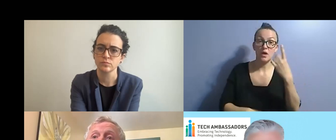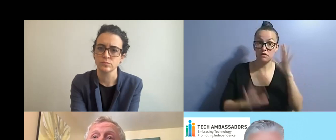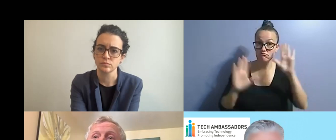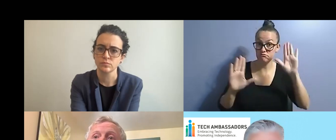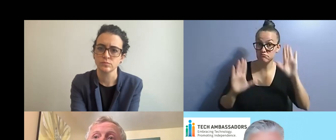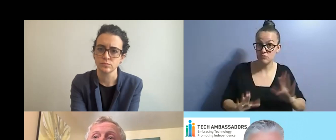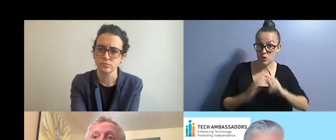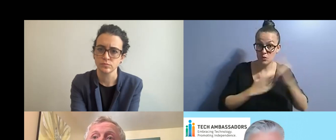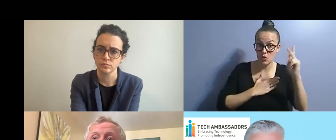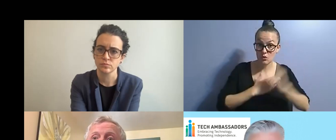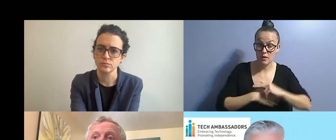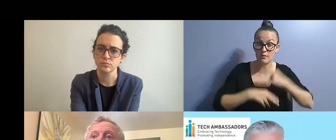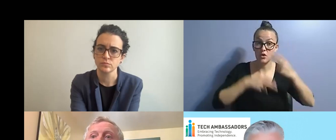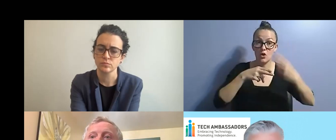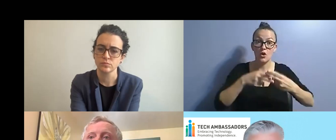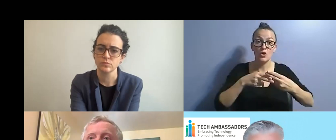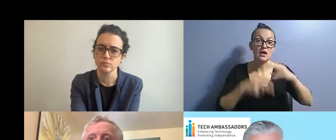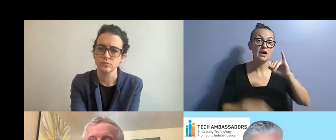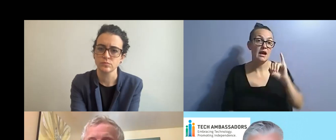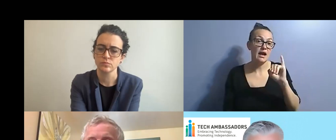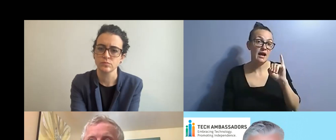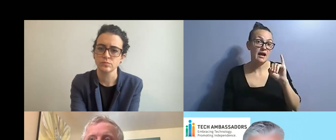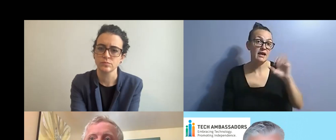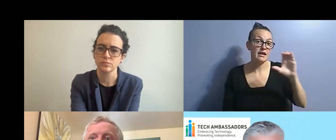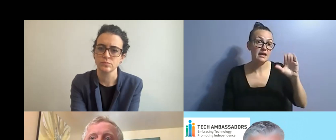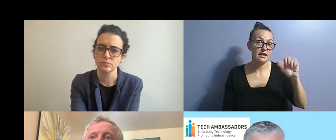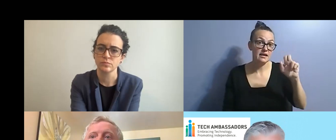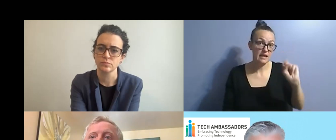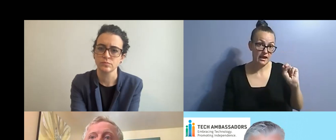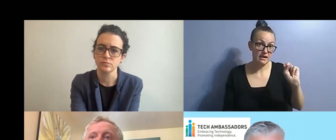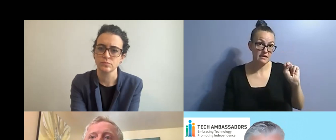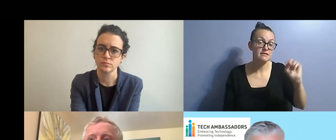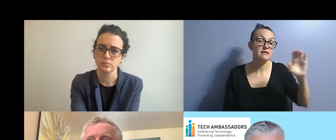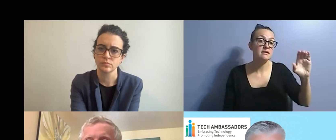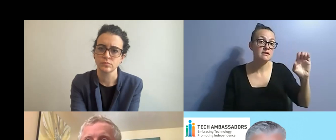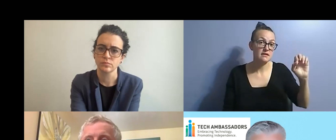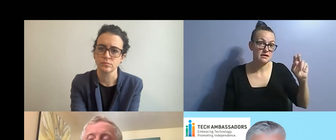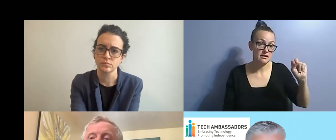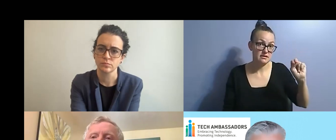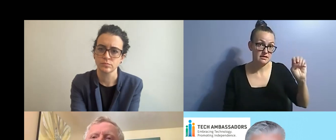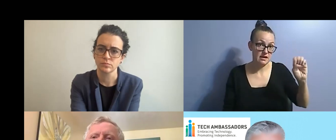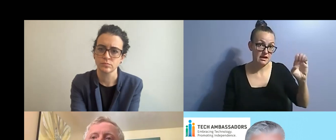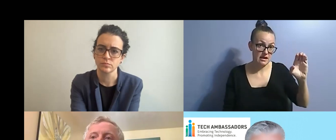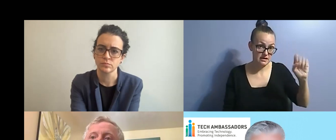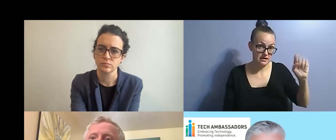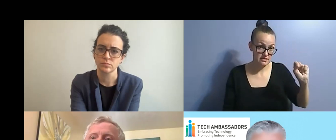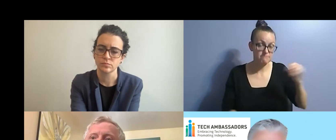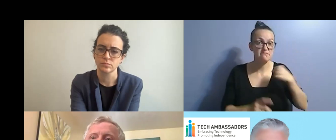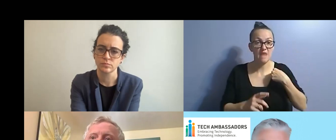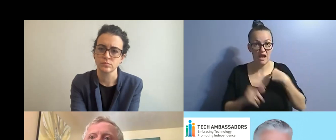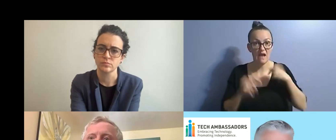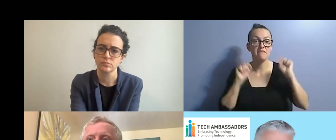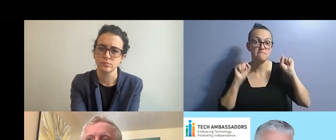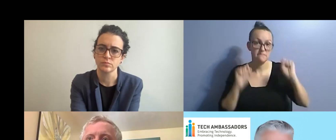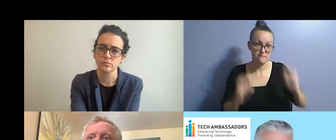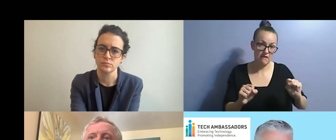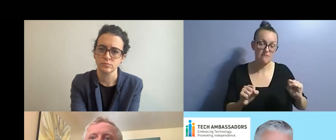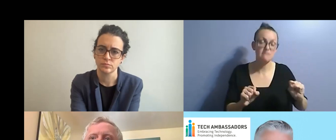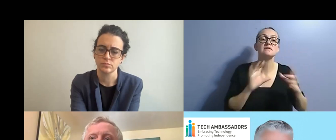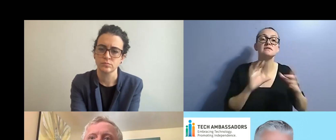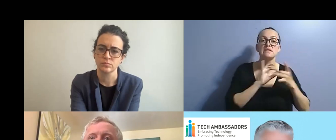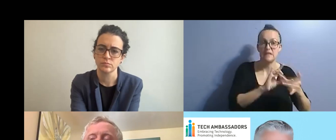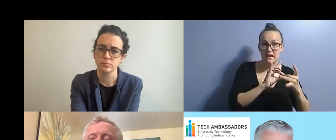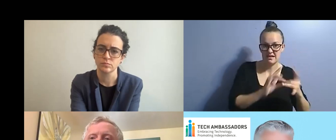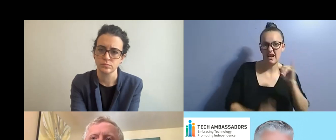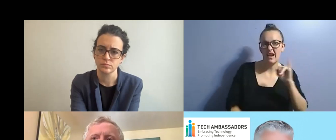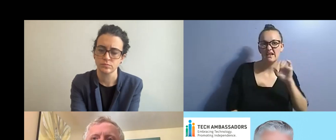is I Can Connect. I Can Connect. That program can help